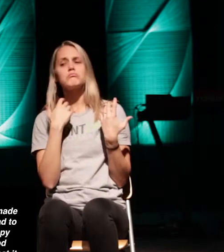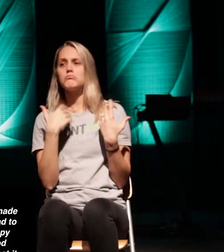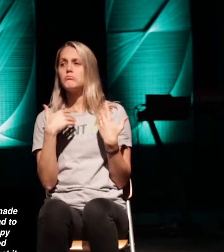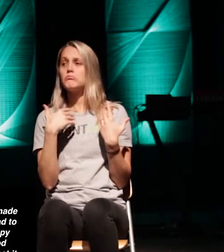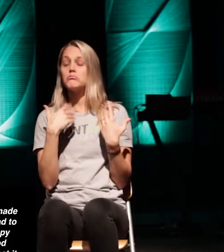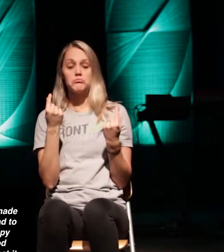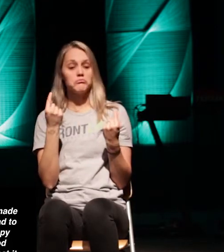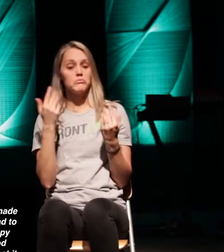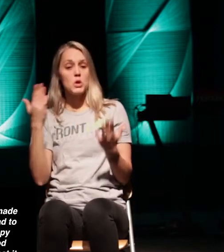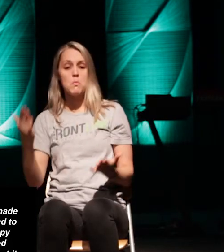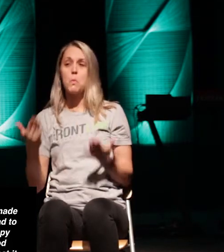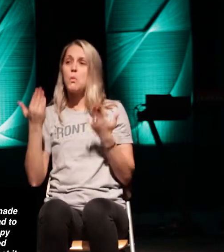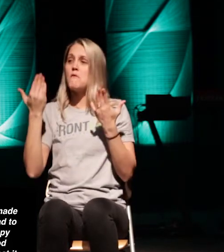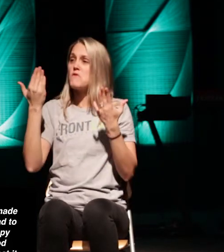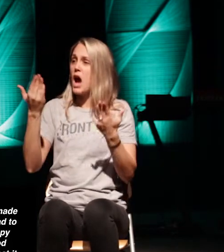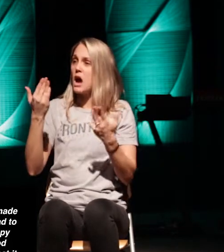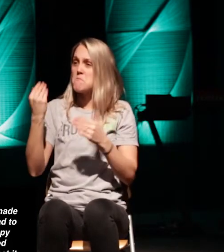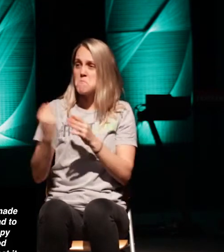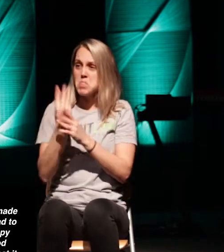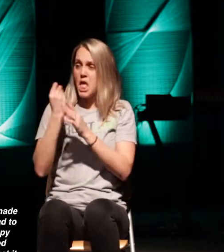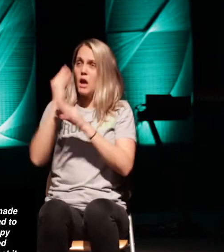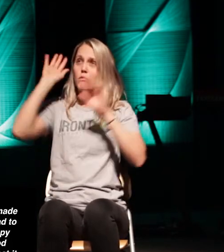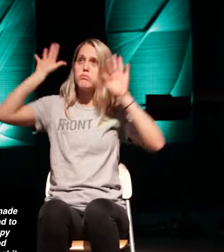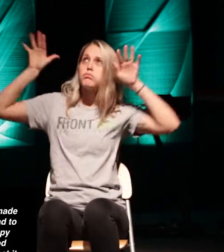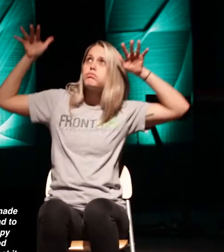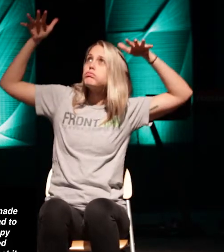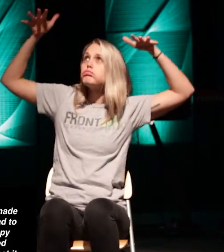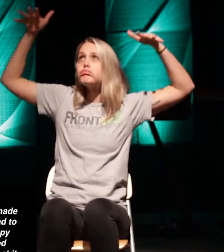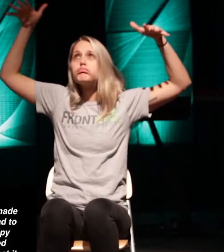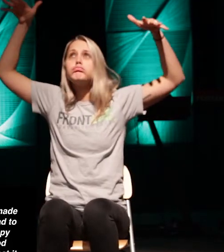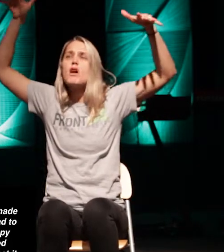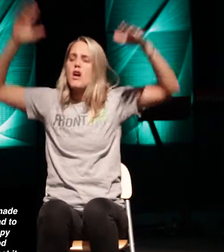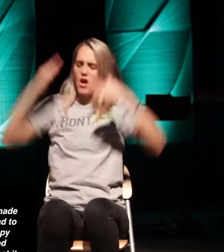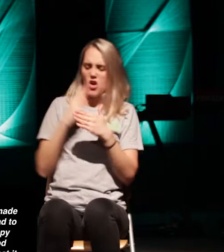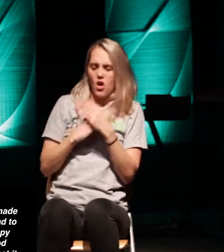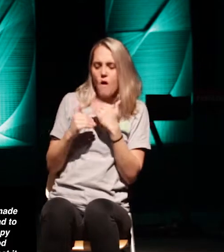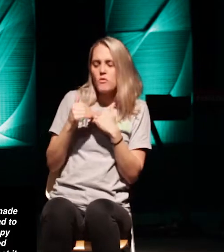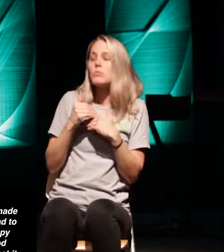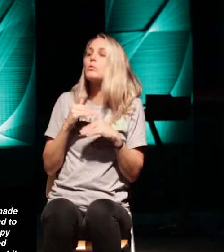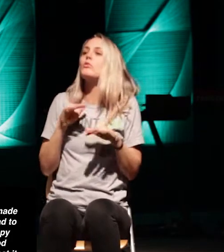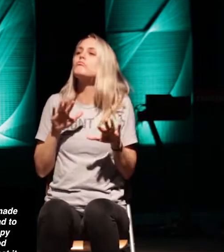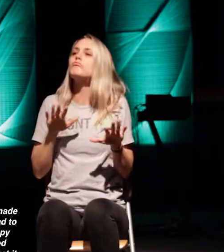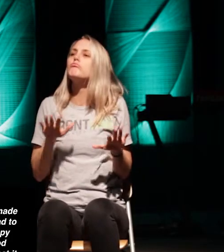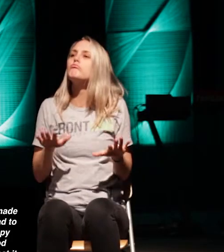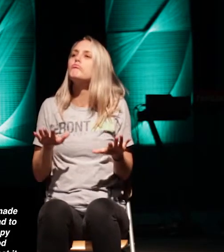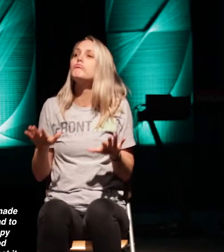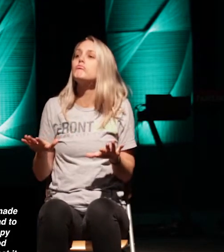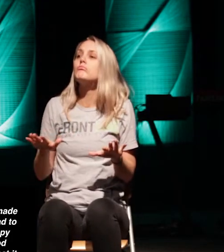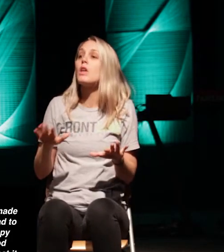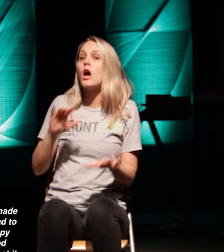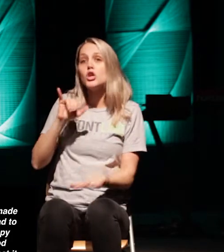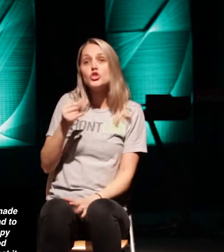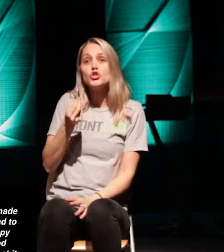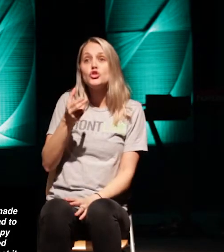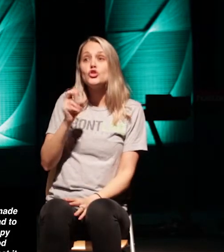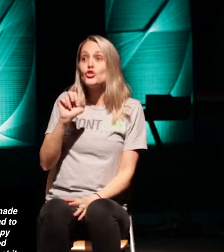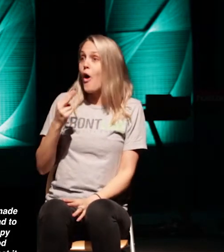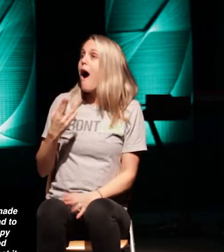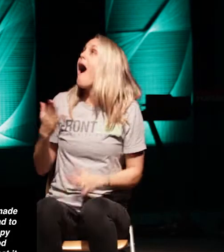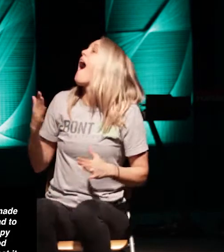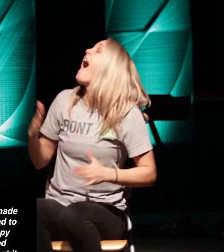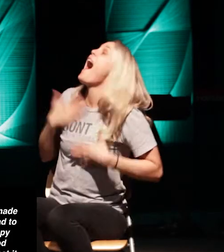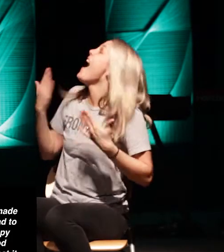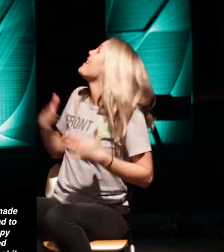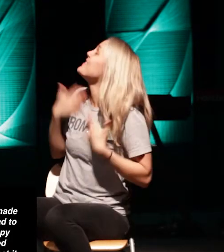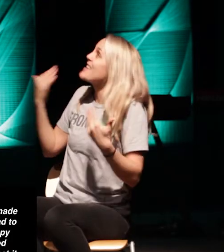So he provides this leafy plant to ease his discomfort. And this is so funny. I mean, Jonah, good grief. And Jonah was very happy about